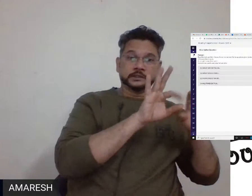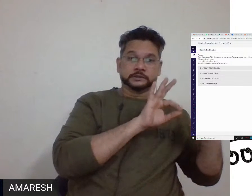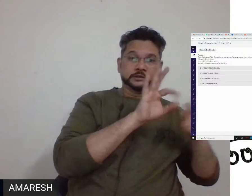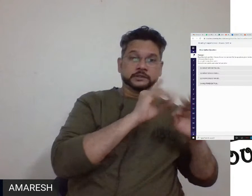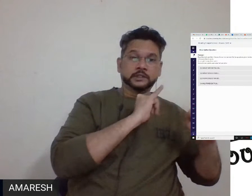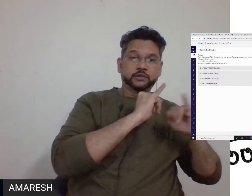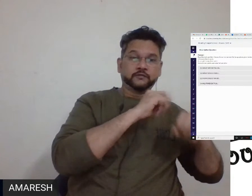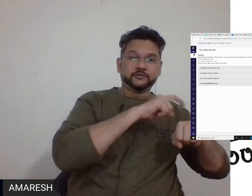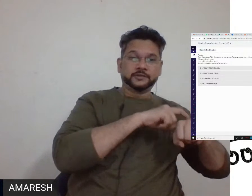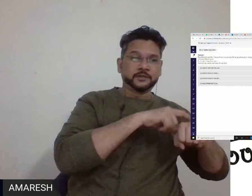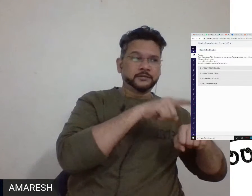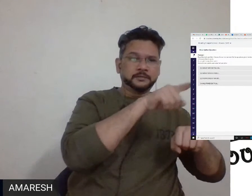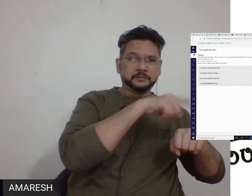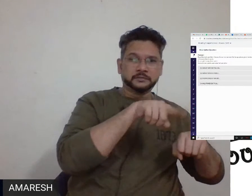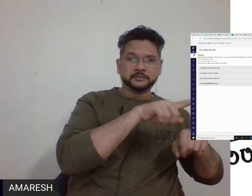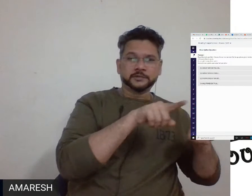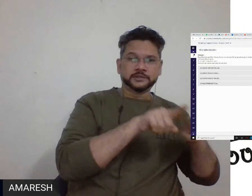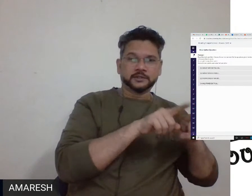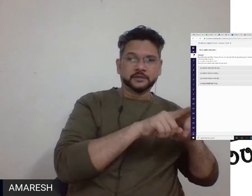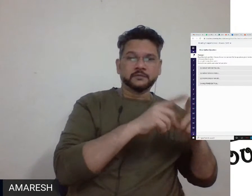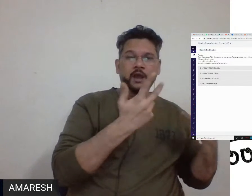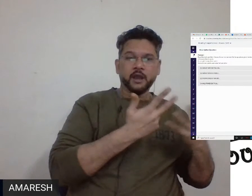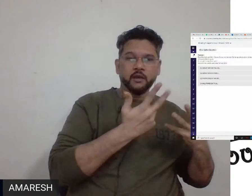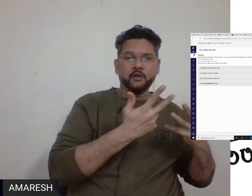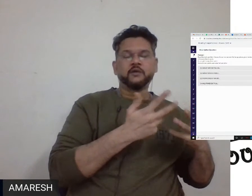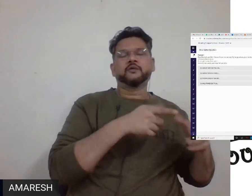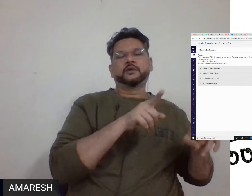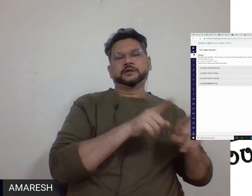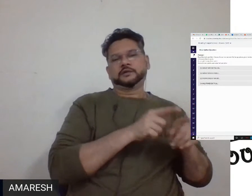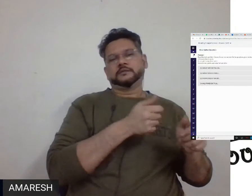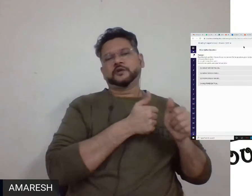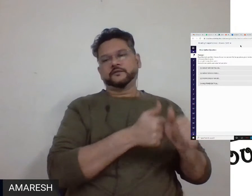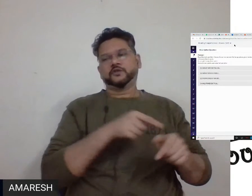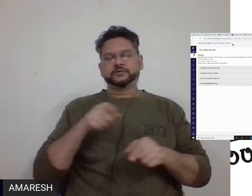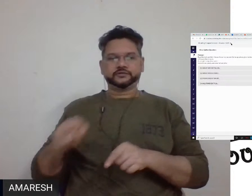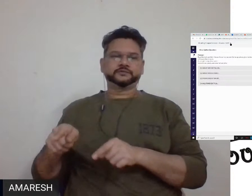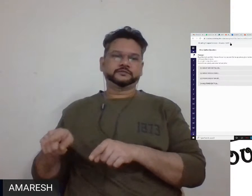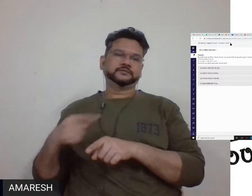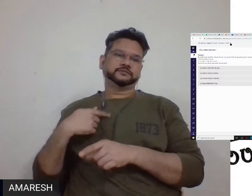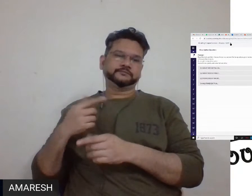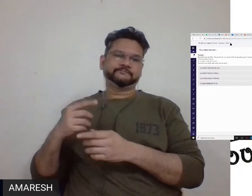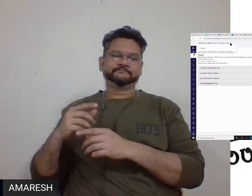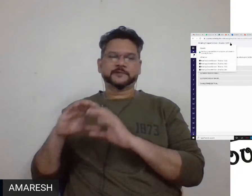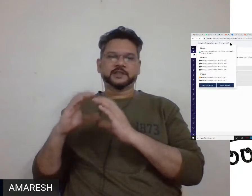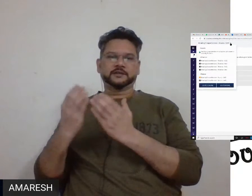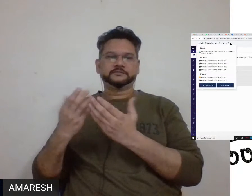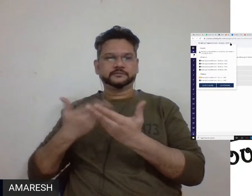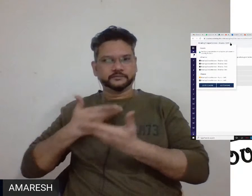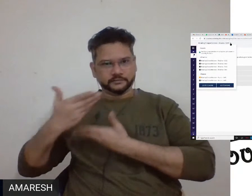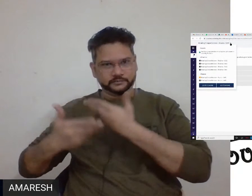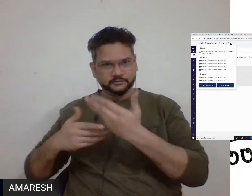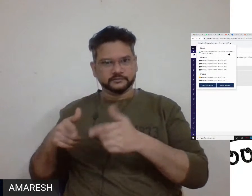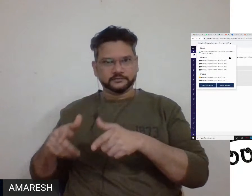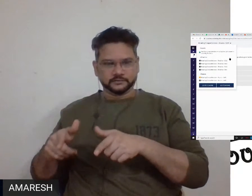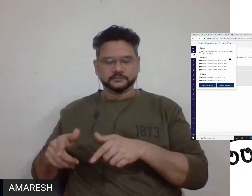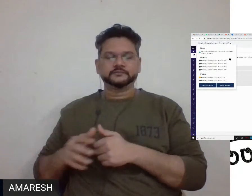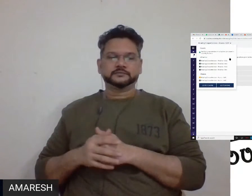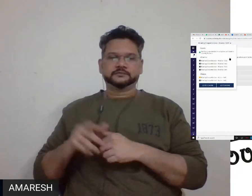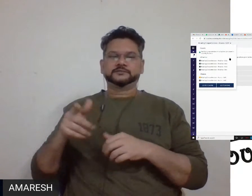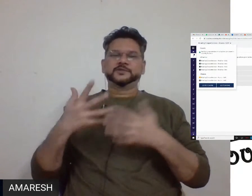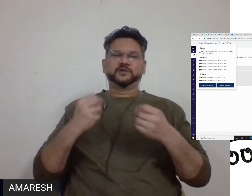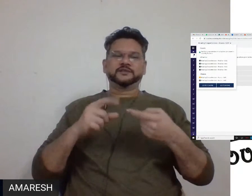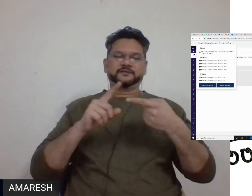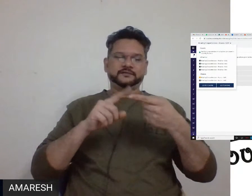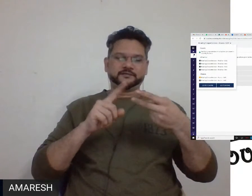have a perspective about learning through this, right? So that is what we do. So we have this I learn, I